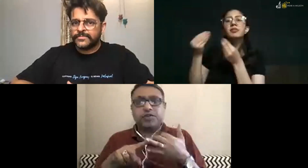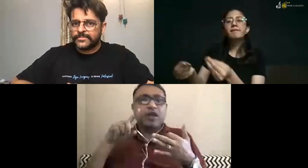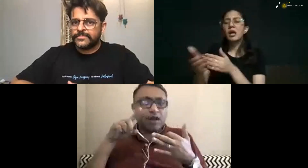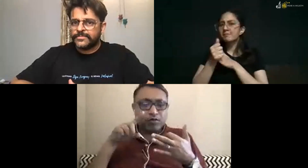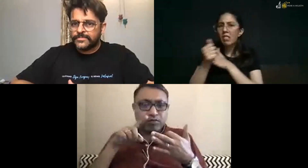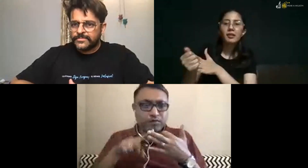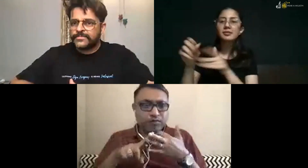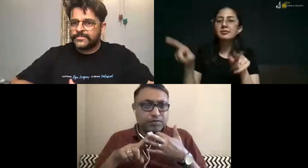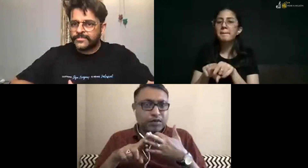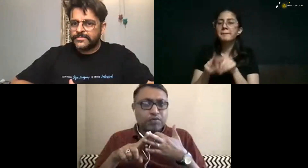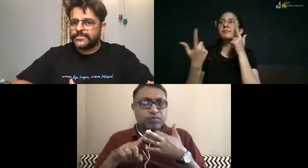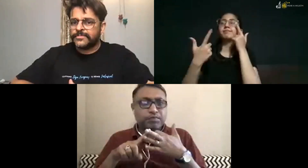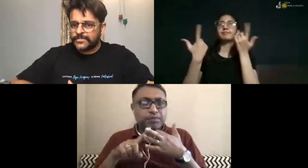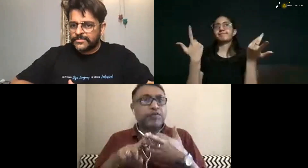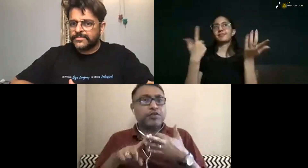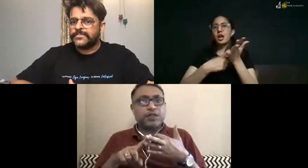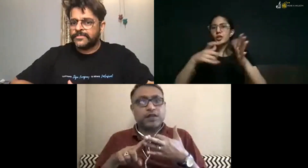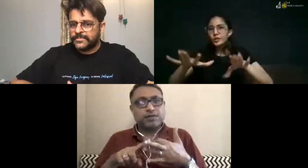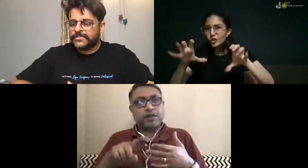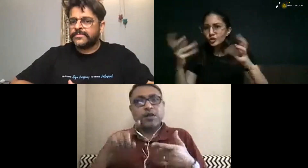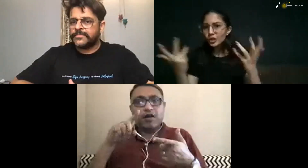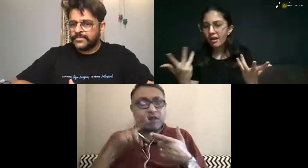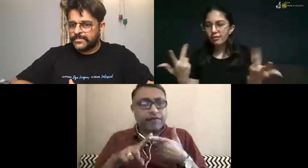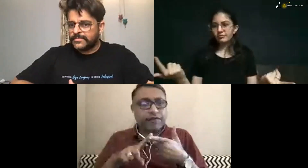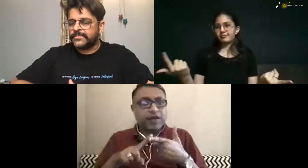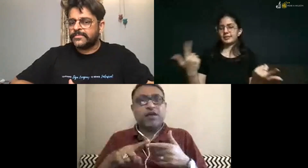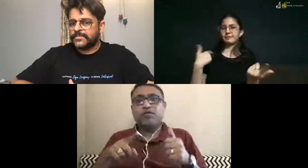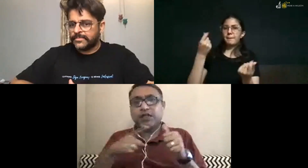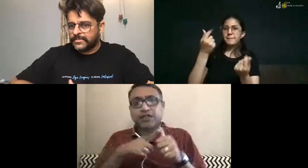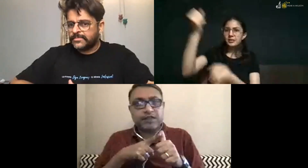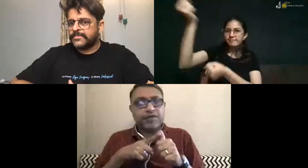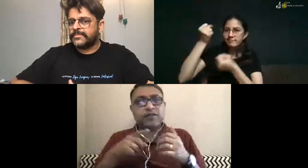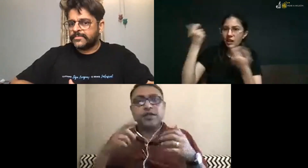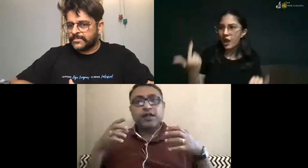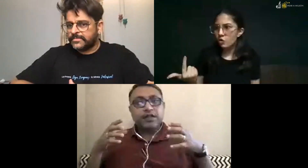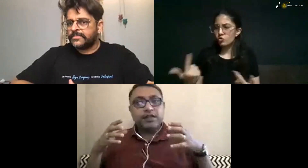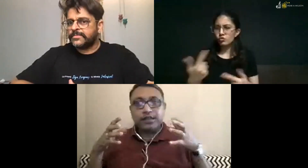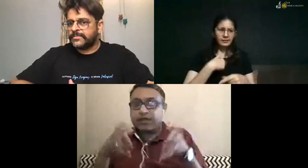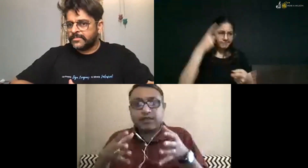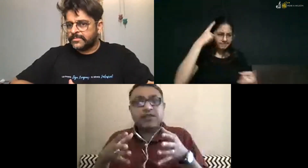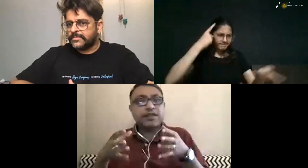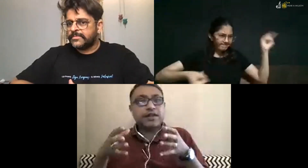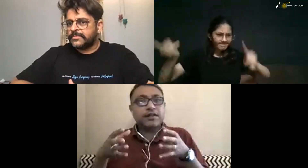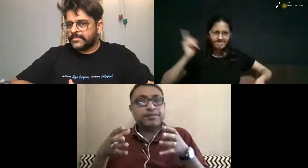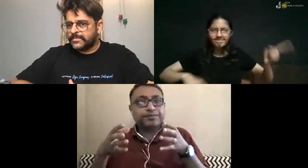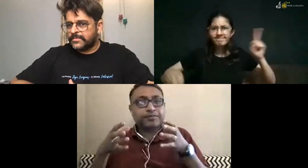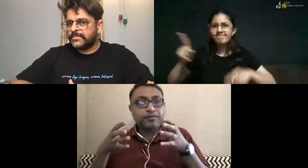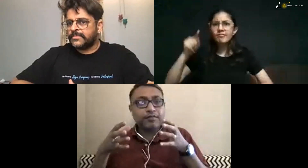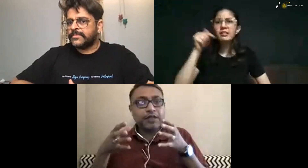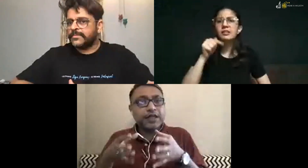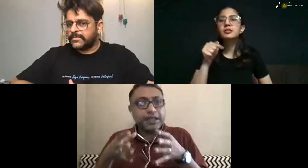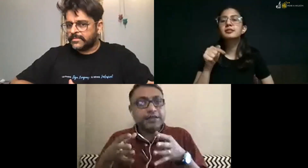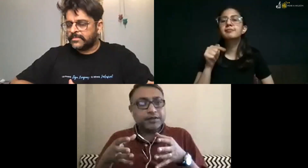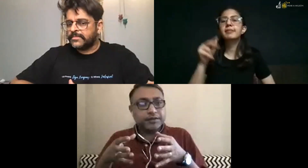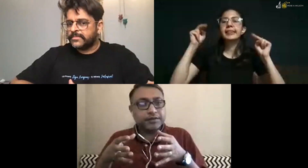registration, how to pitch for your startups, how to get funding, how to raise seed funds. These are the things that